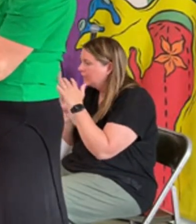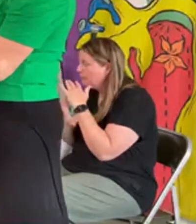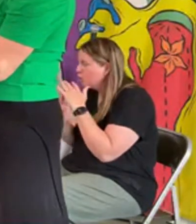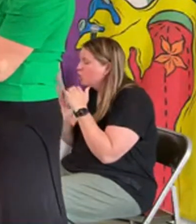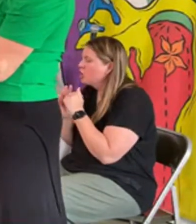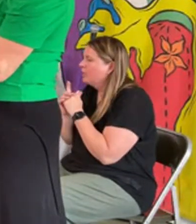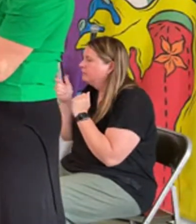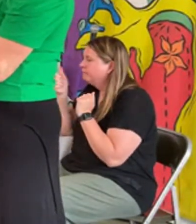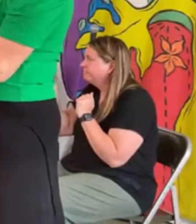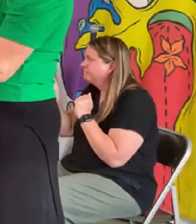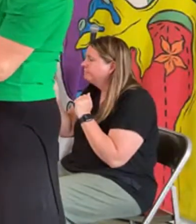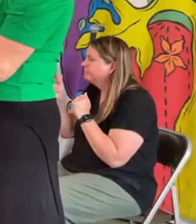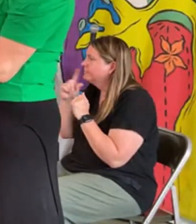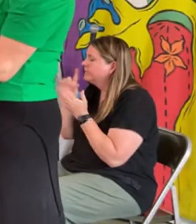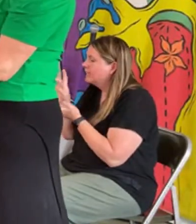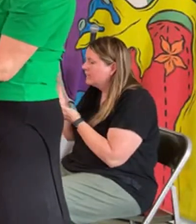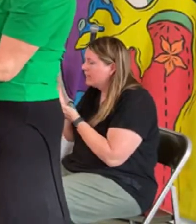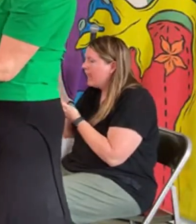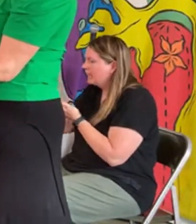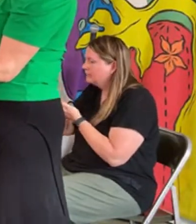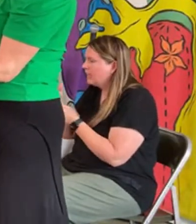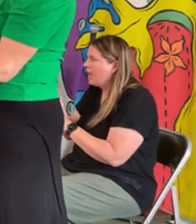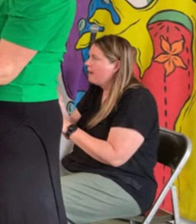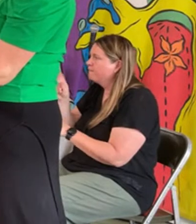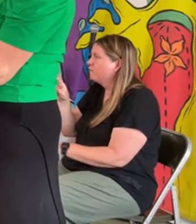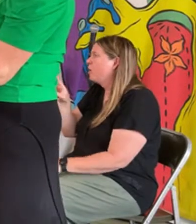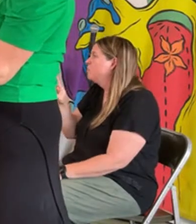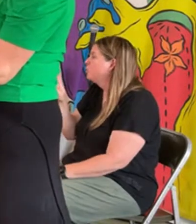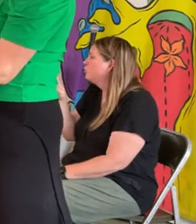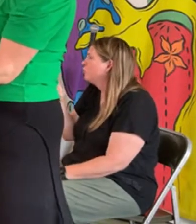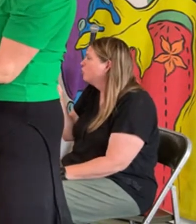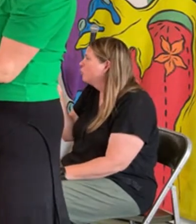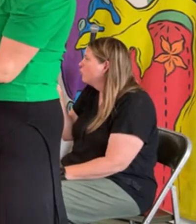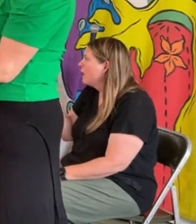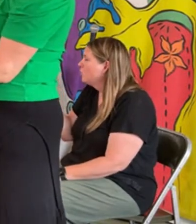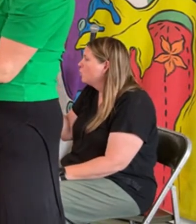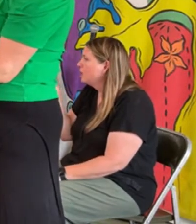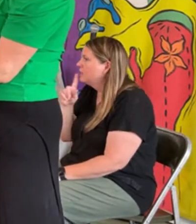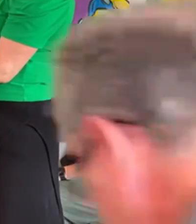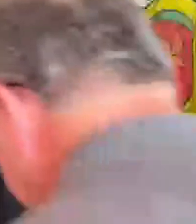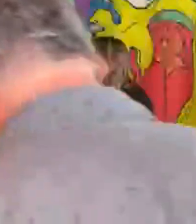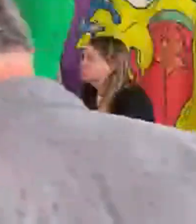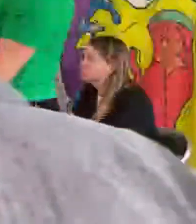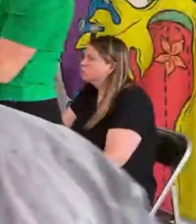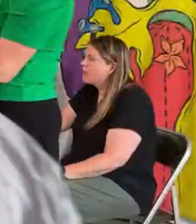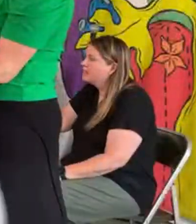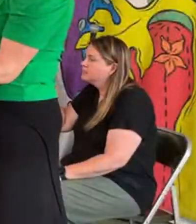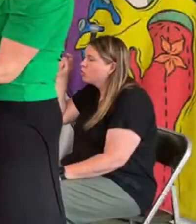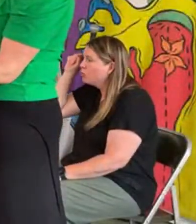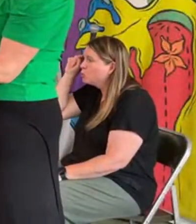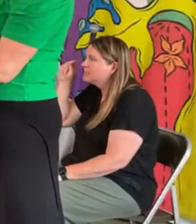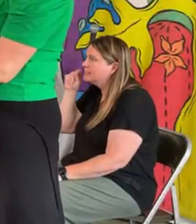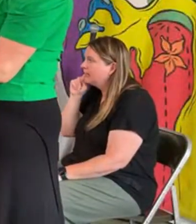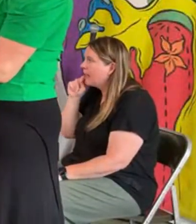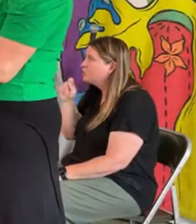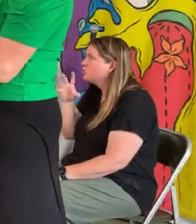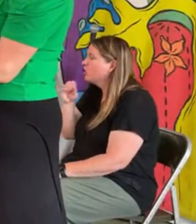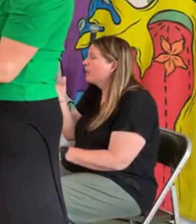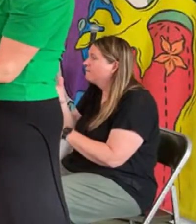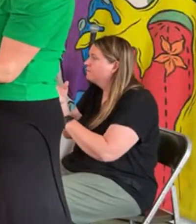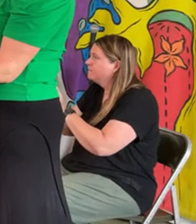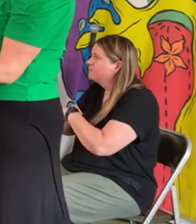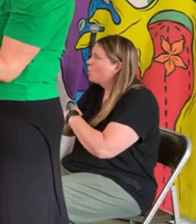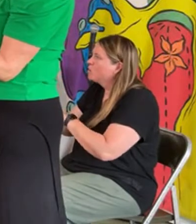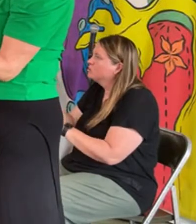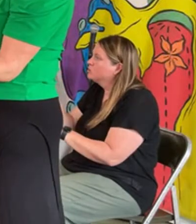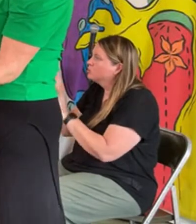exile from Ukraine, where he, as I understand it, was raised through being a teenager and was forced to leave